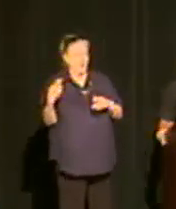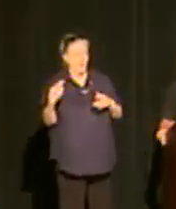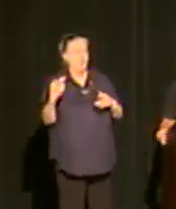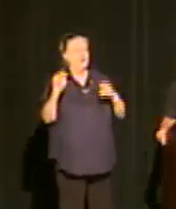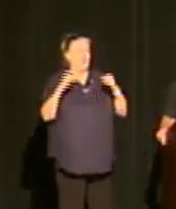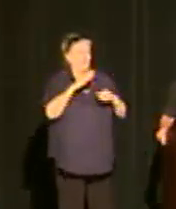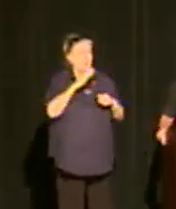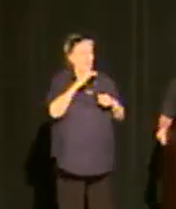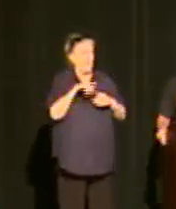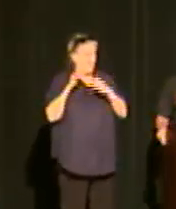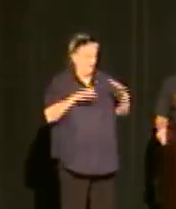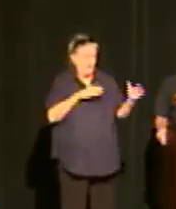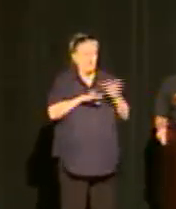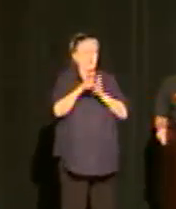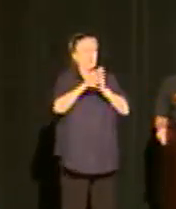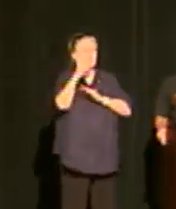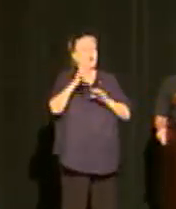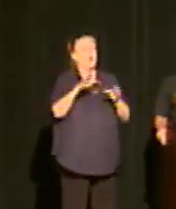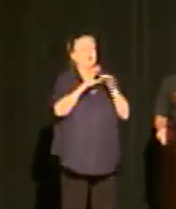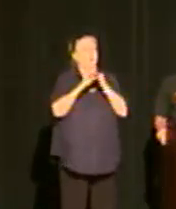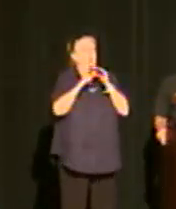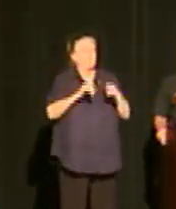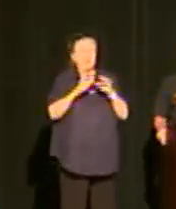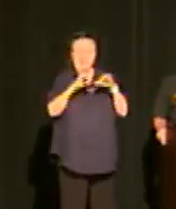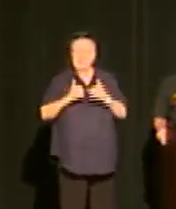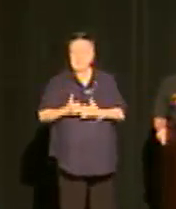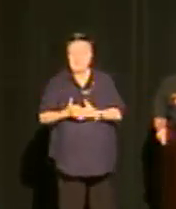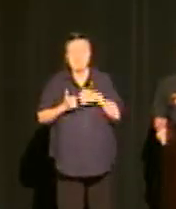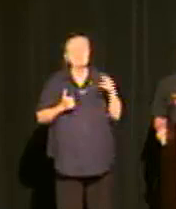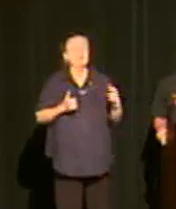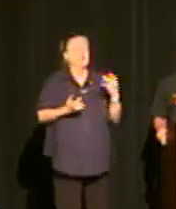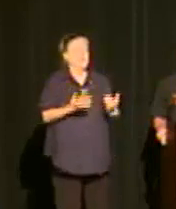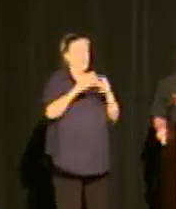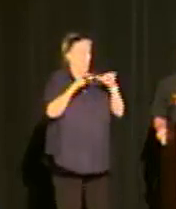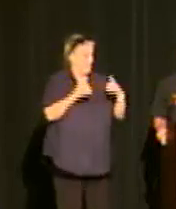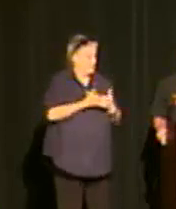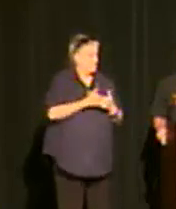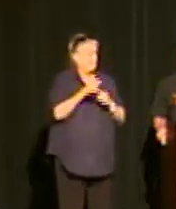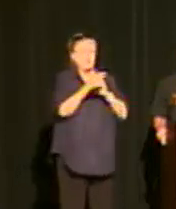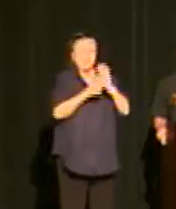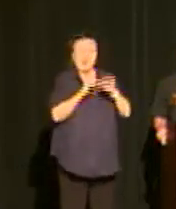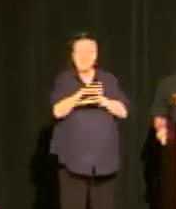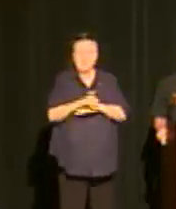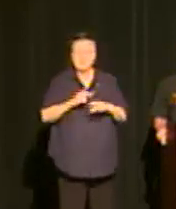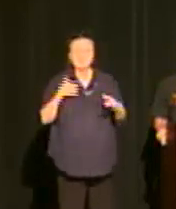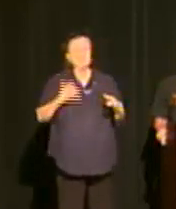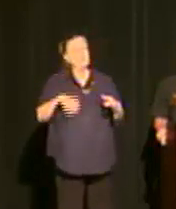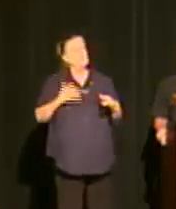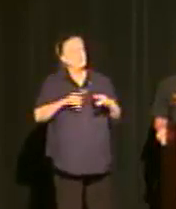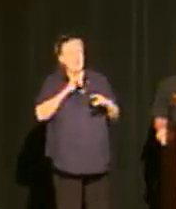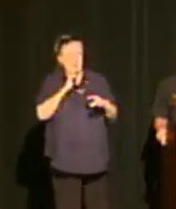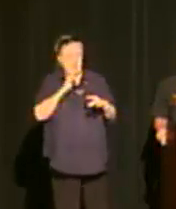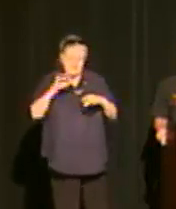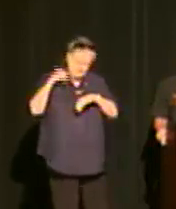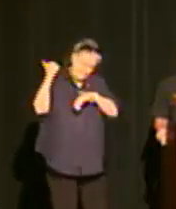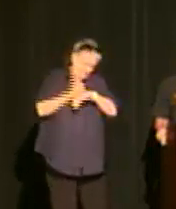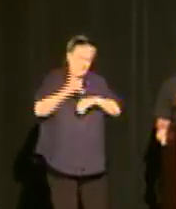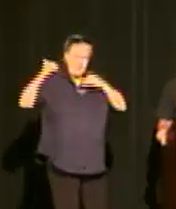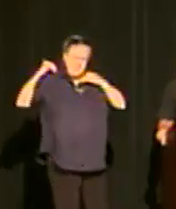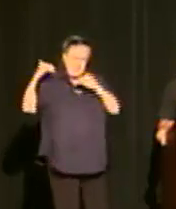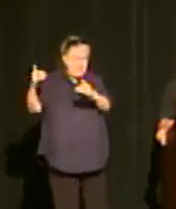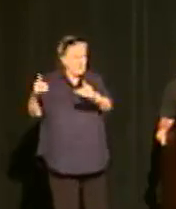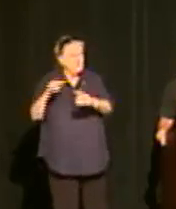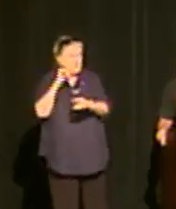the plan that was developed by your cooperating agencies, the fire agencies, the law enforcement, and that was implemented yesterday. And the